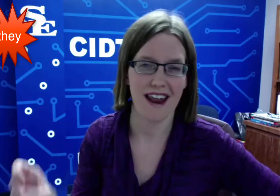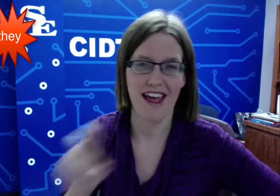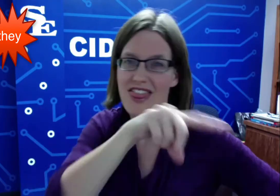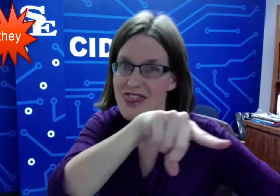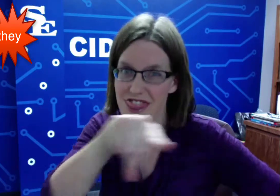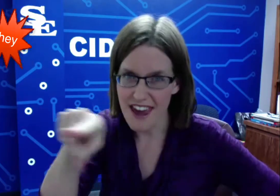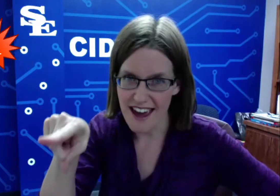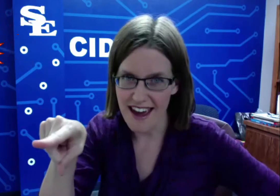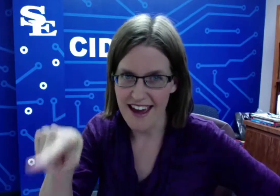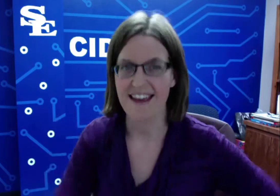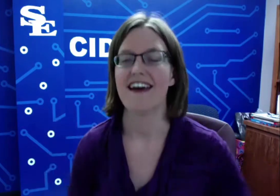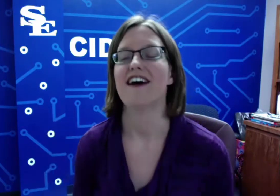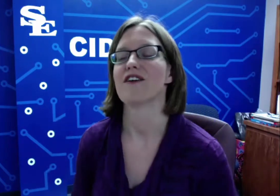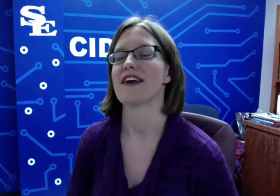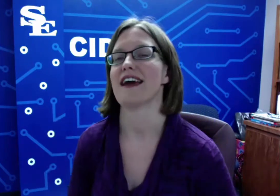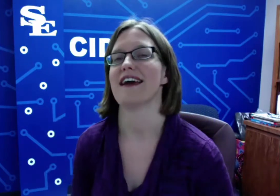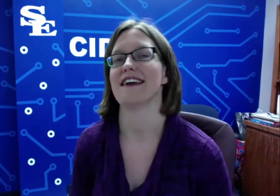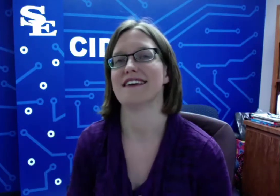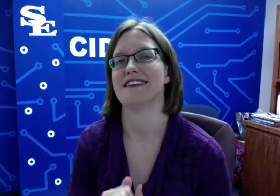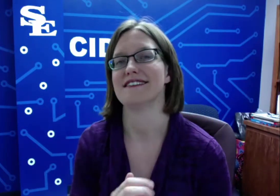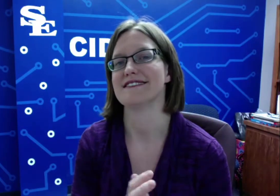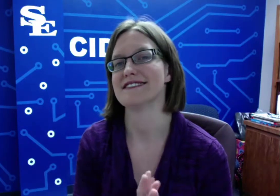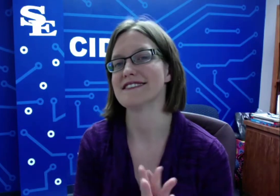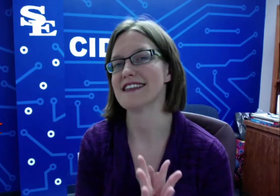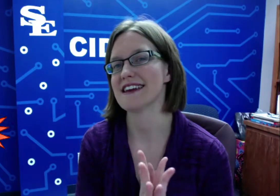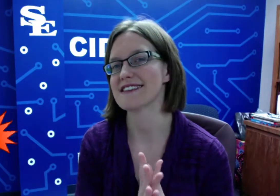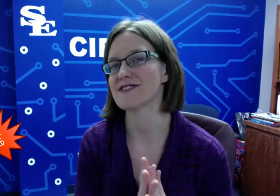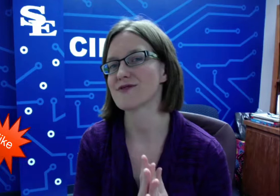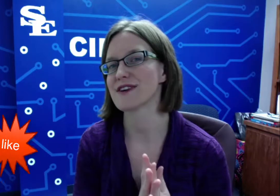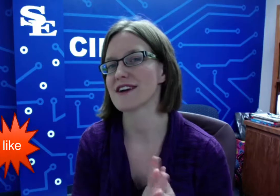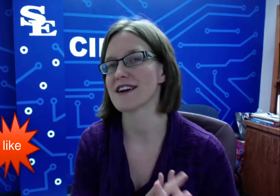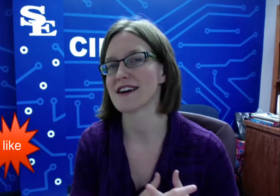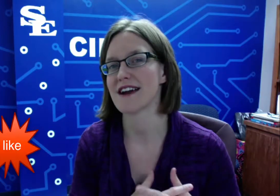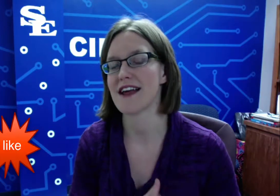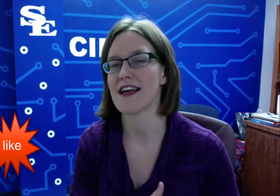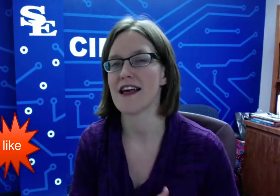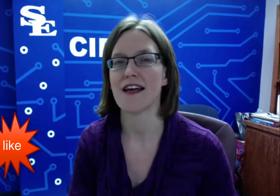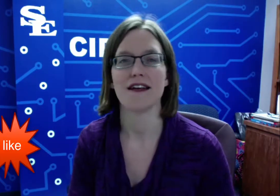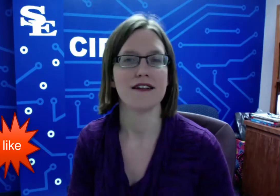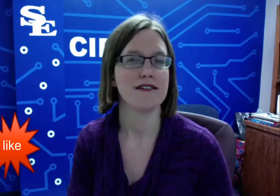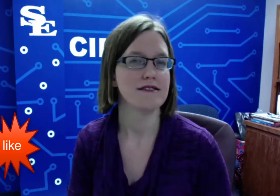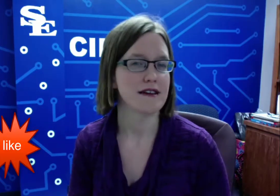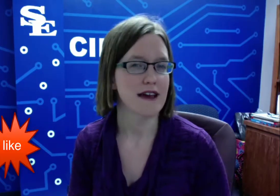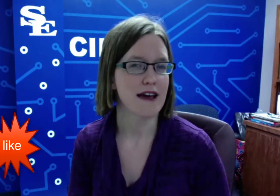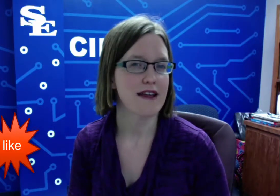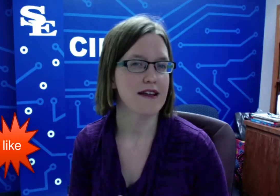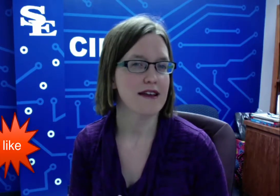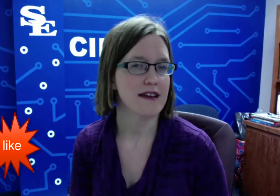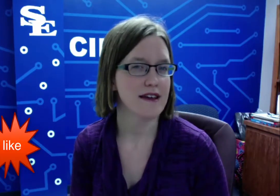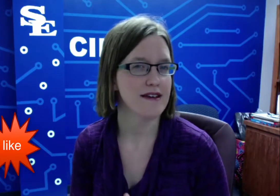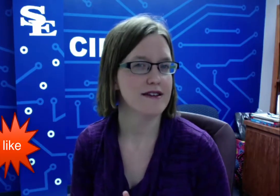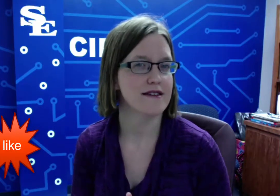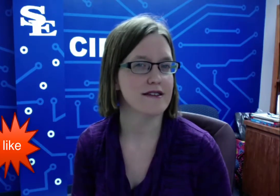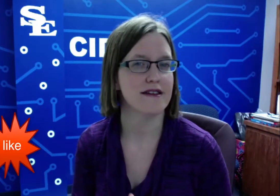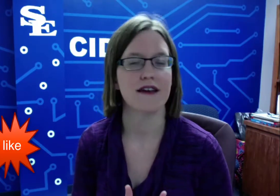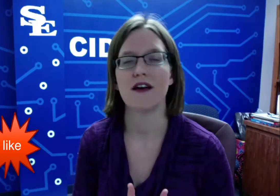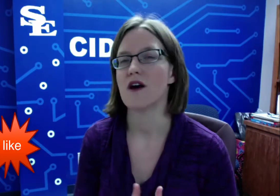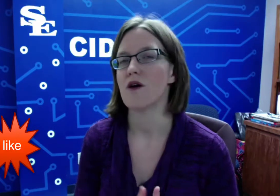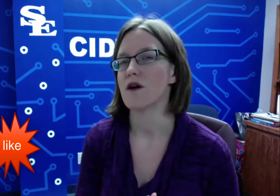it. They. Okay, here's the next word. Got it.